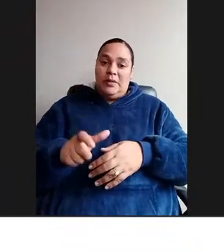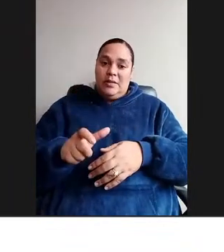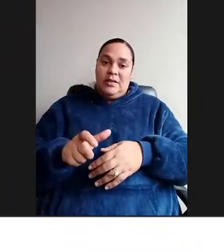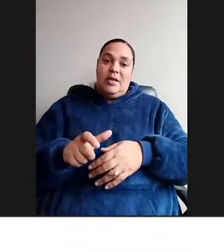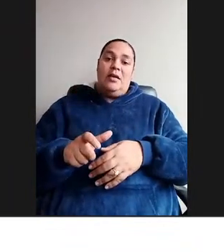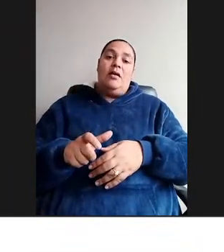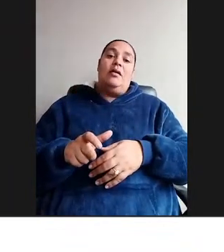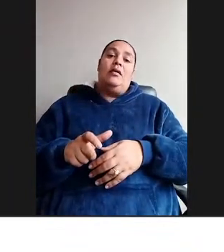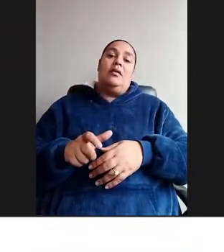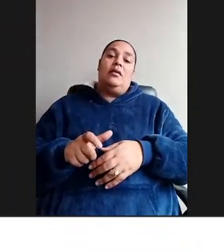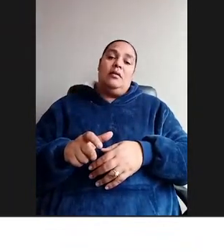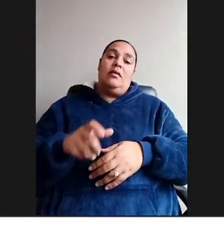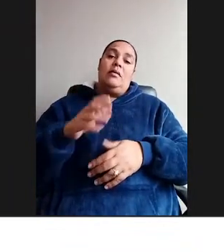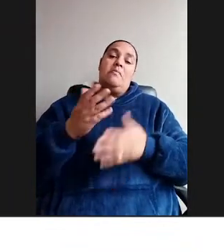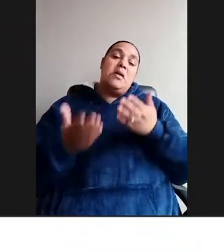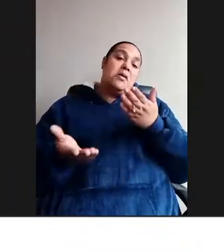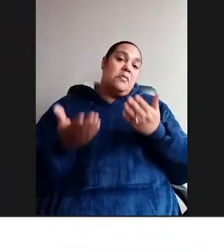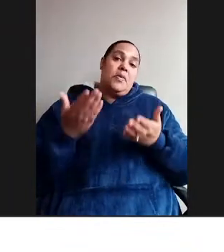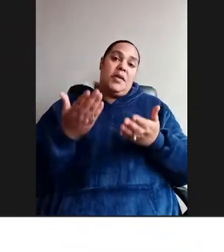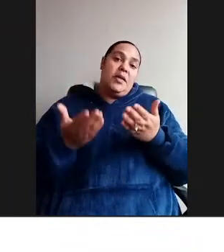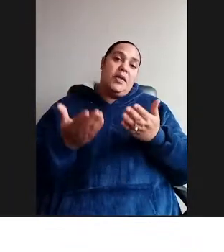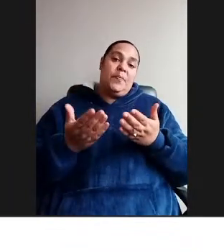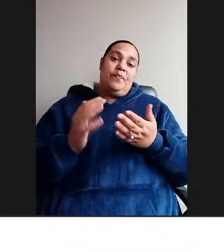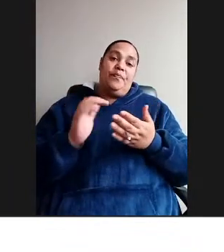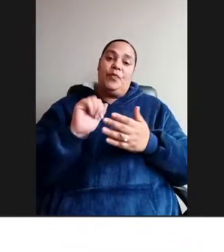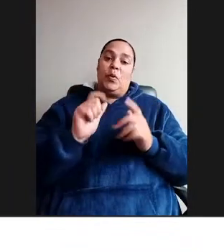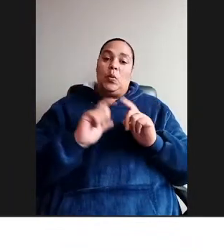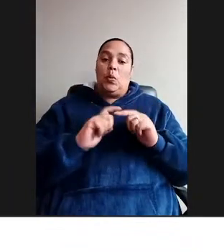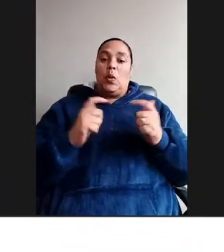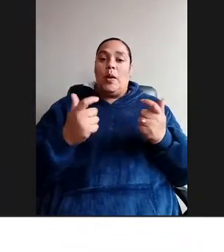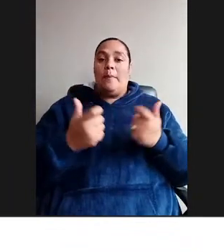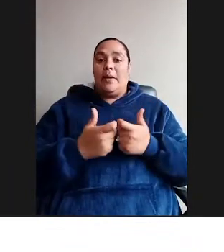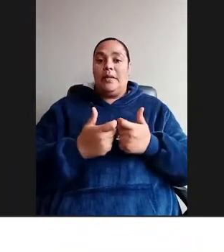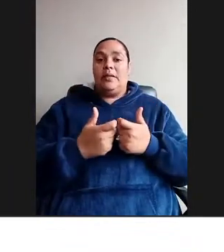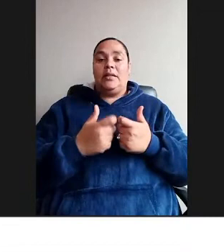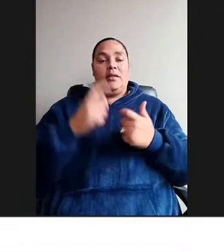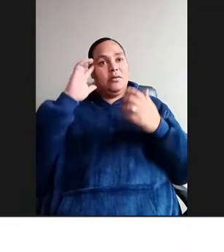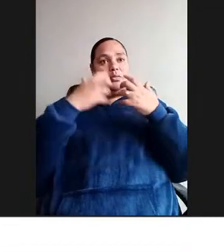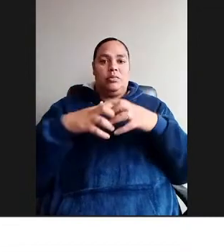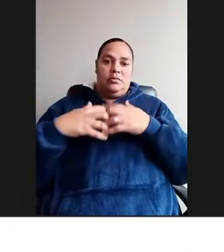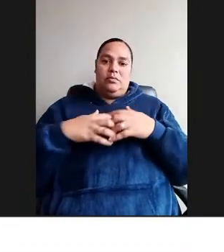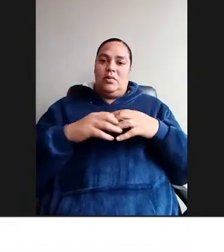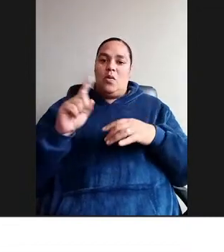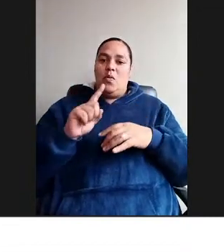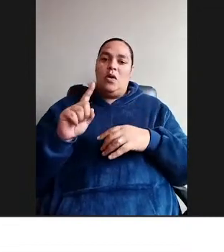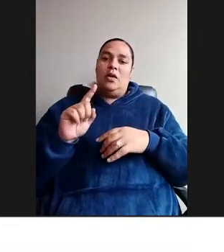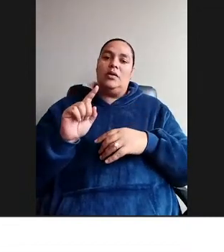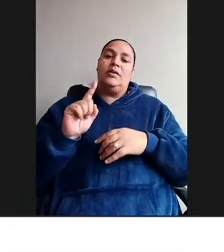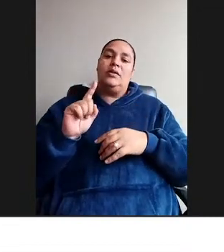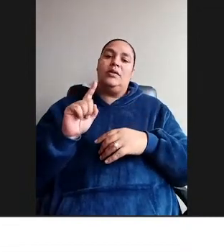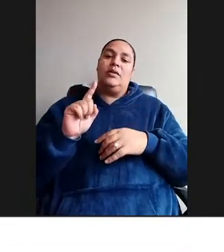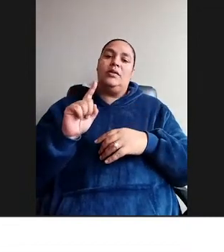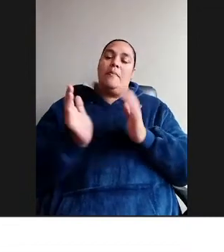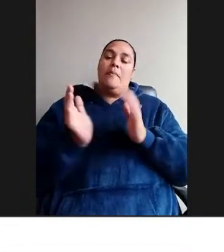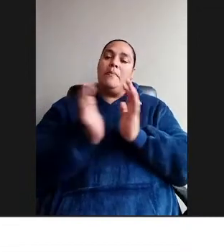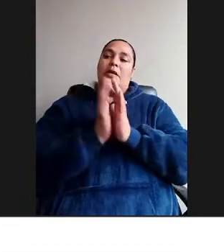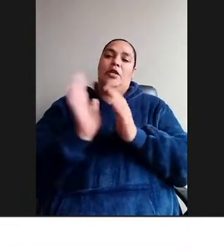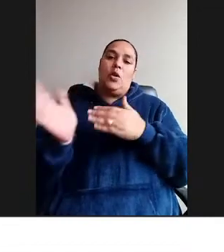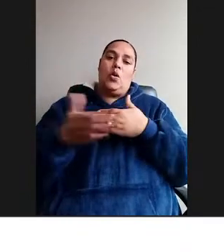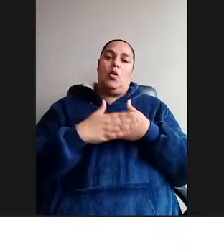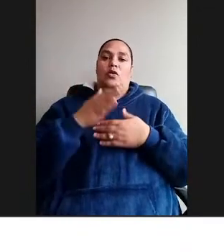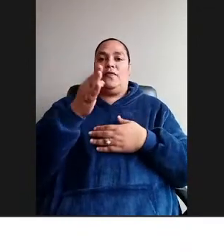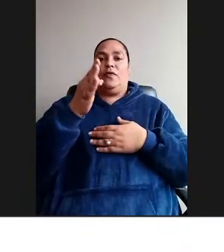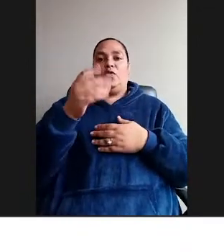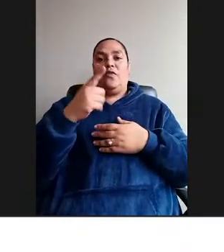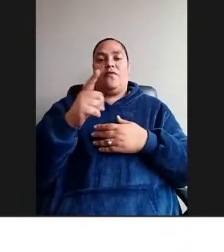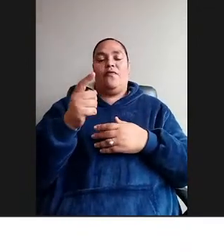that maybe the committee considers a closed meeting in future for the administration